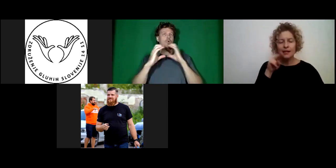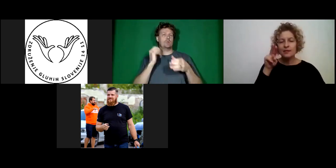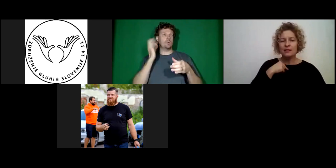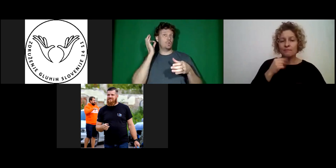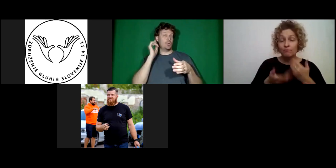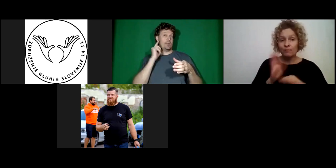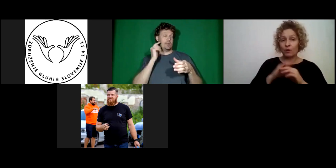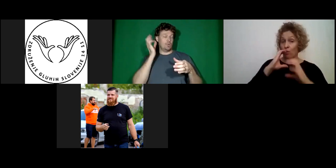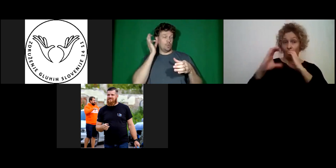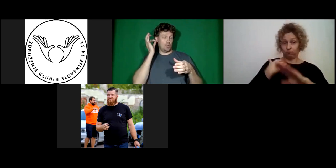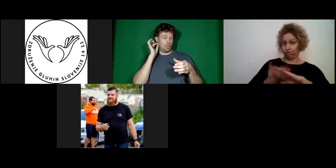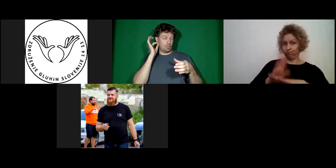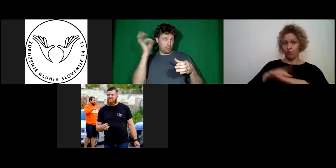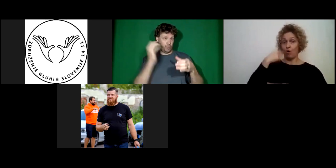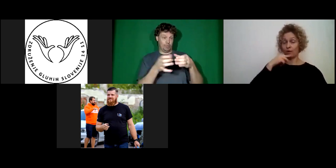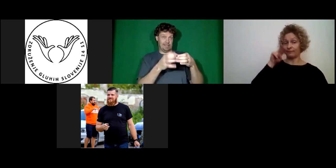up our communication.